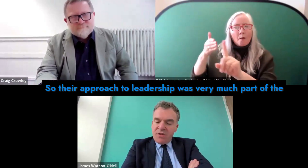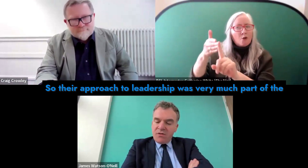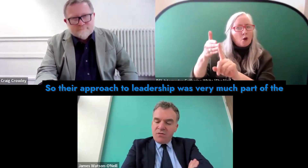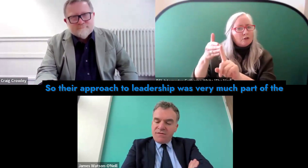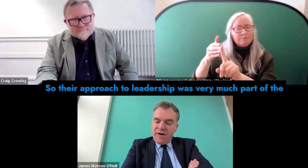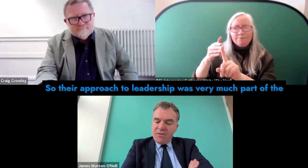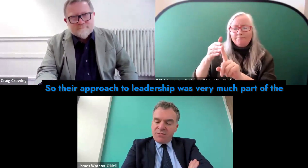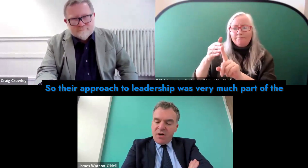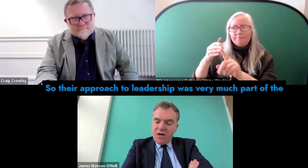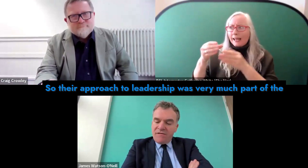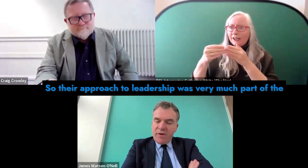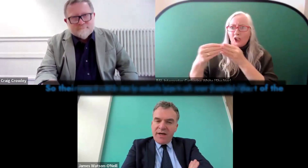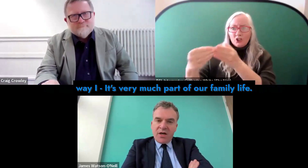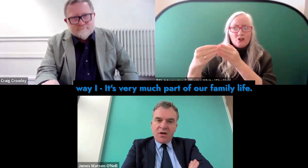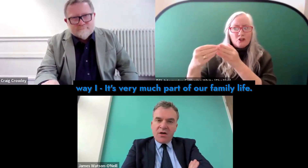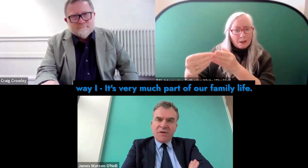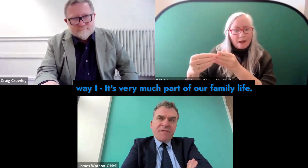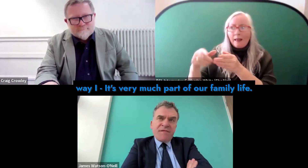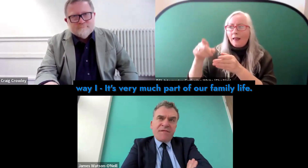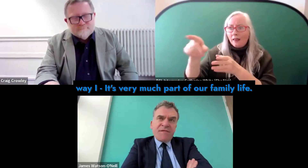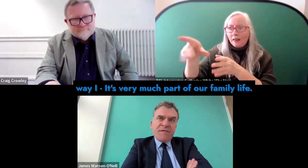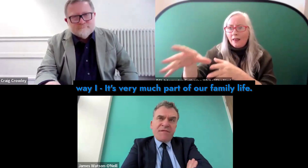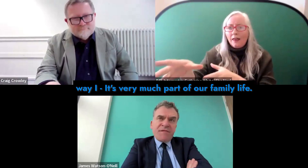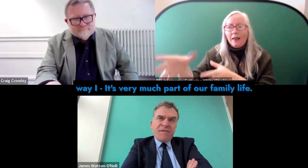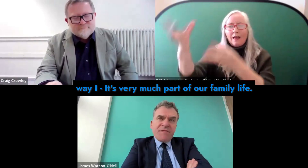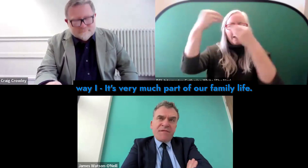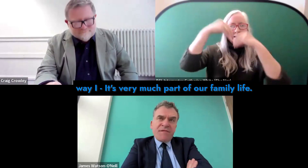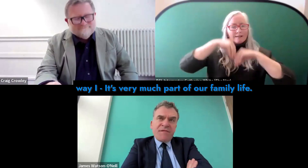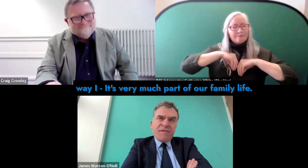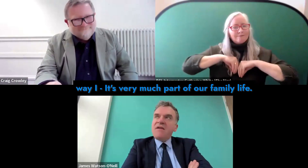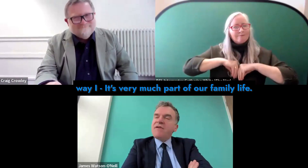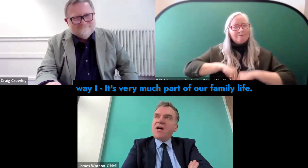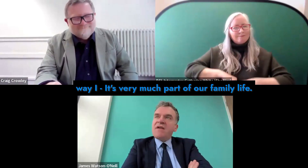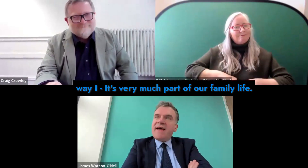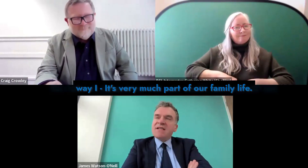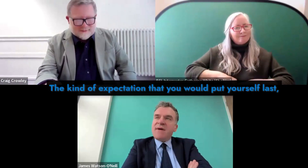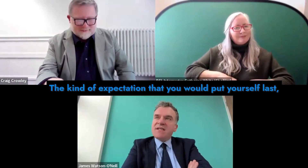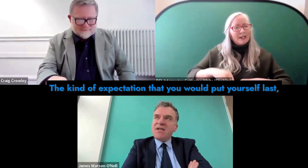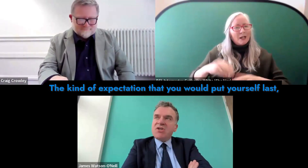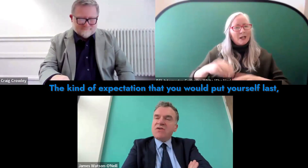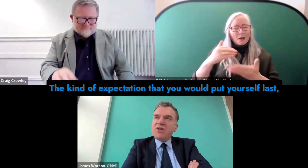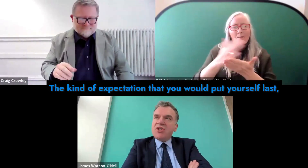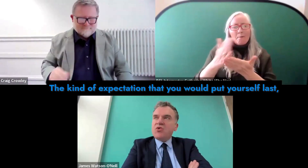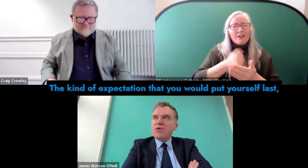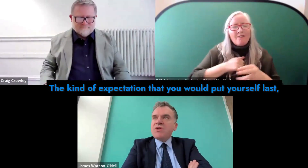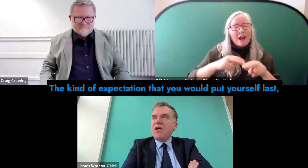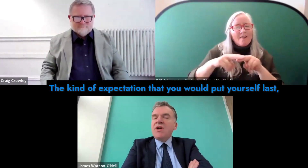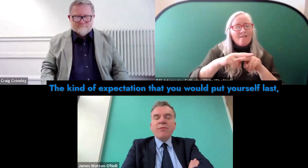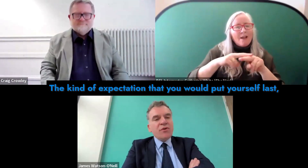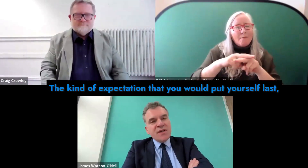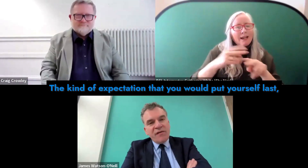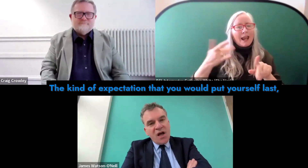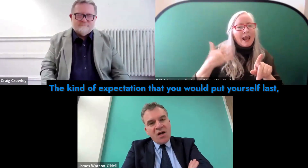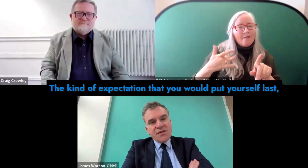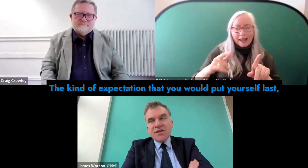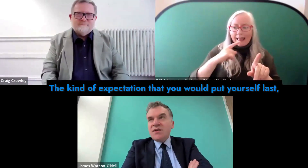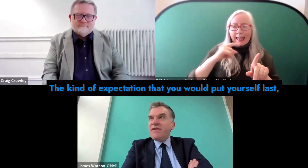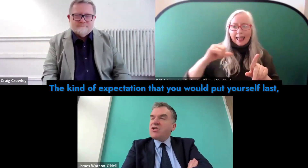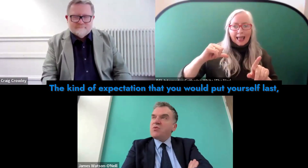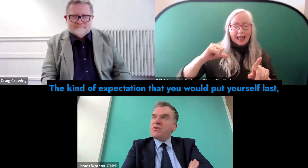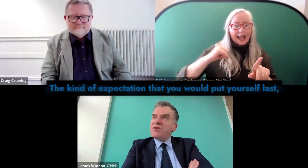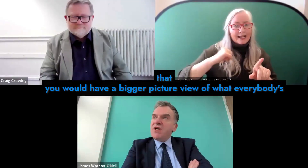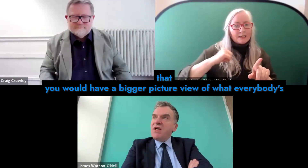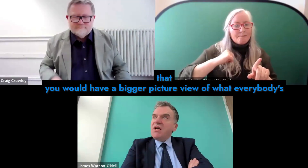leadership was very much part of the way it's very much part of our family life. The kind of expectation that you would put